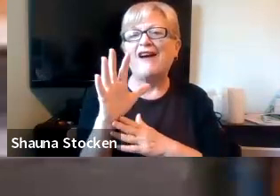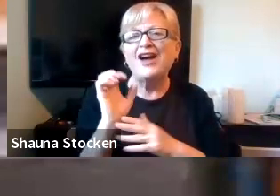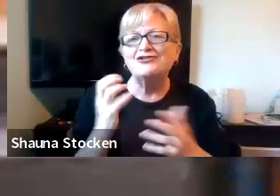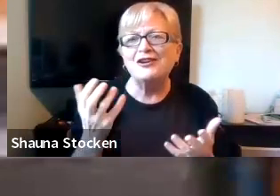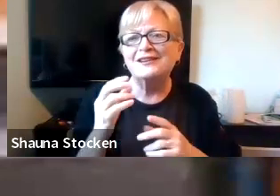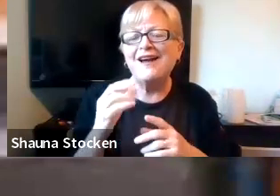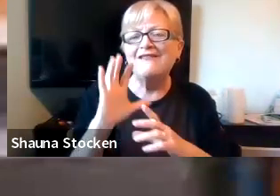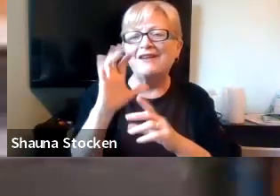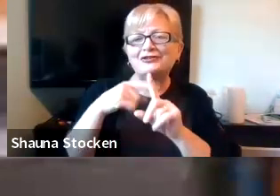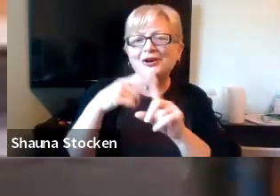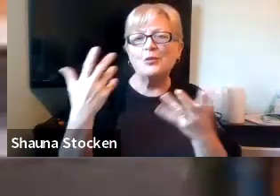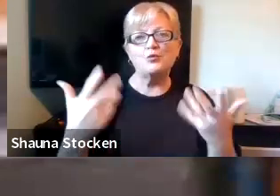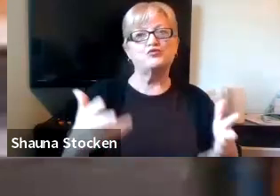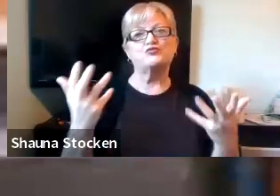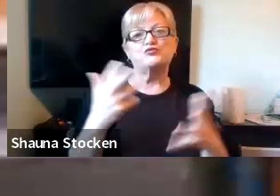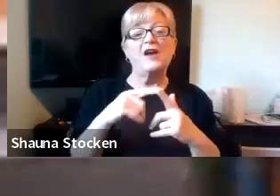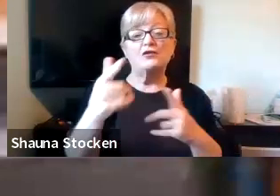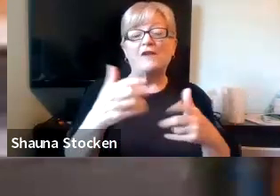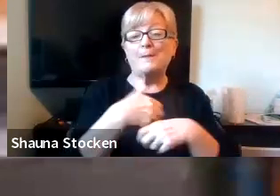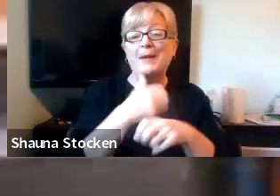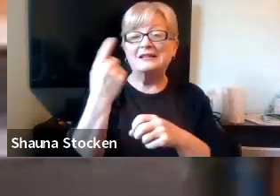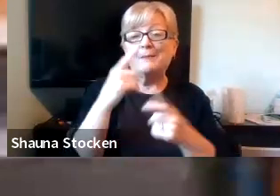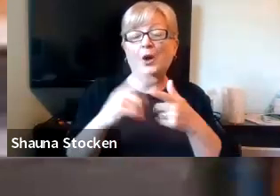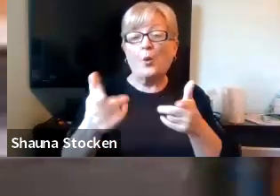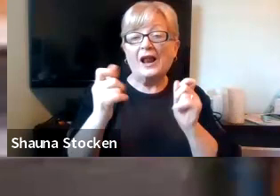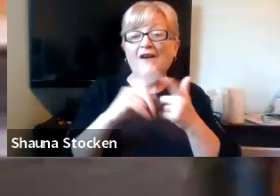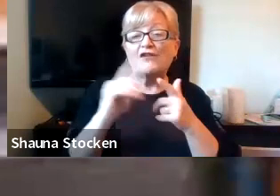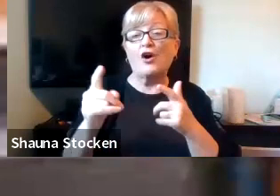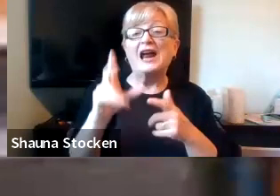really quick for dinner, at least you won't have to wait for the preheat.